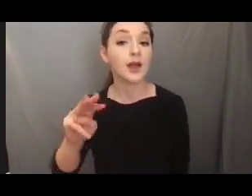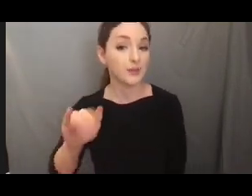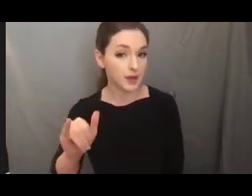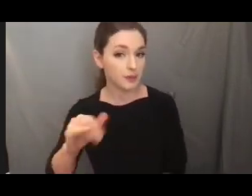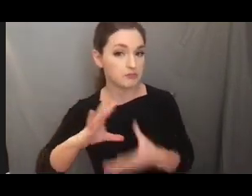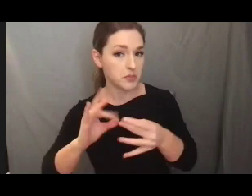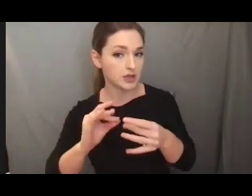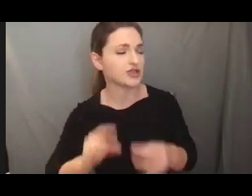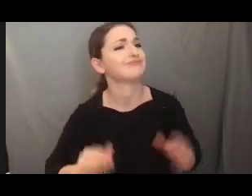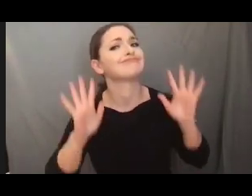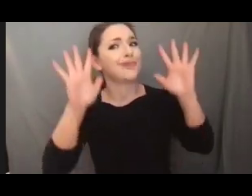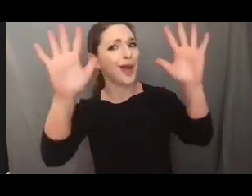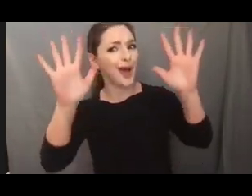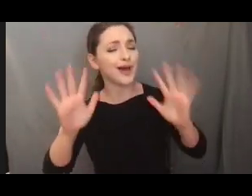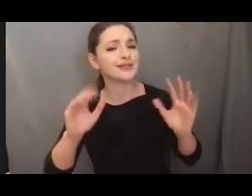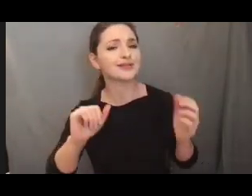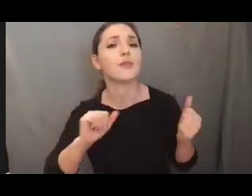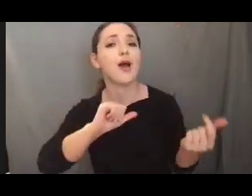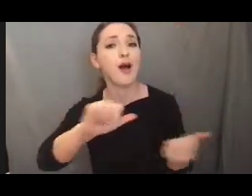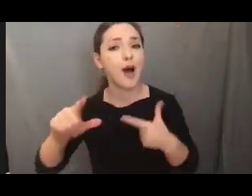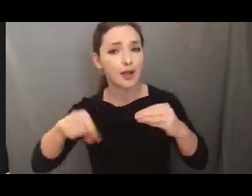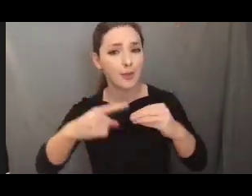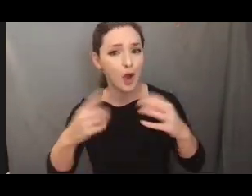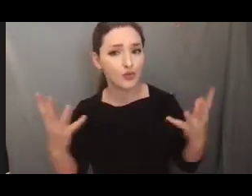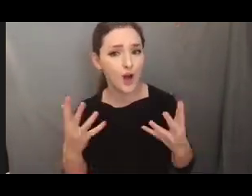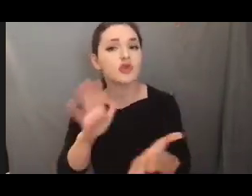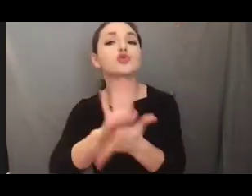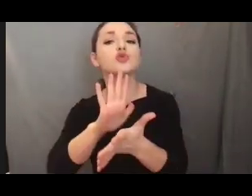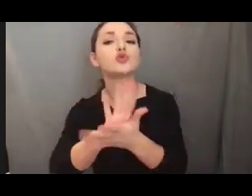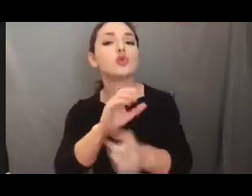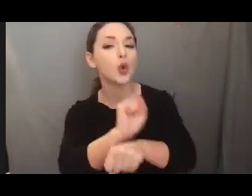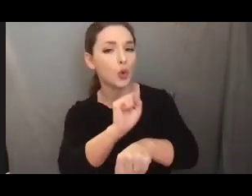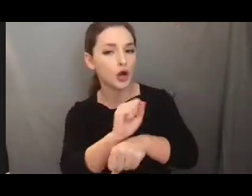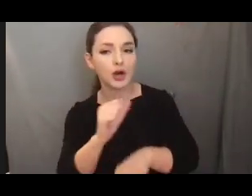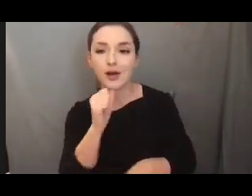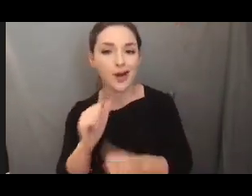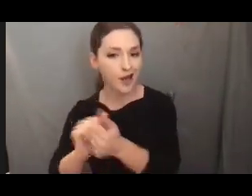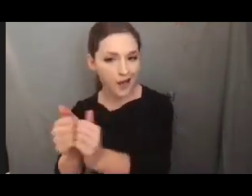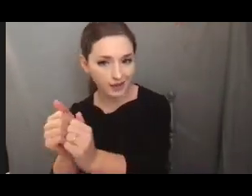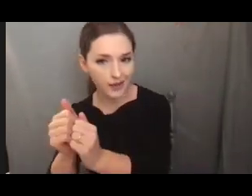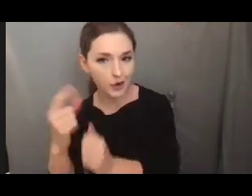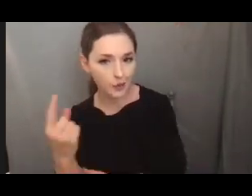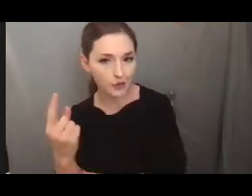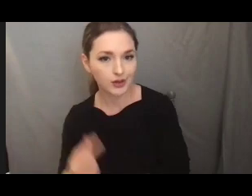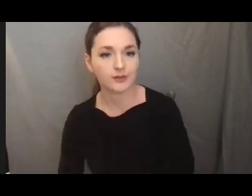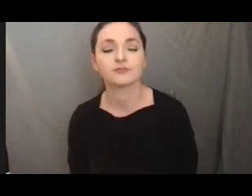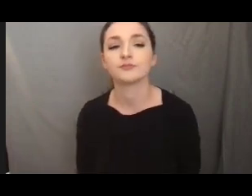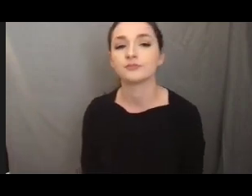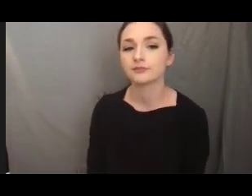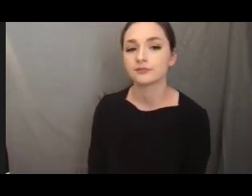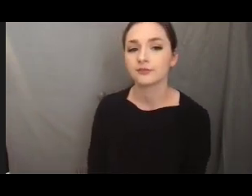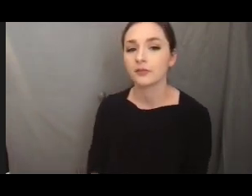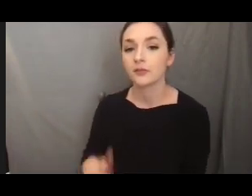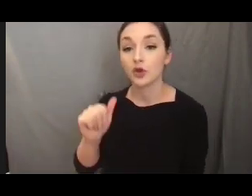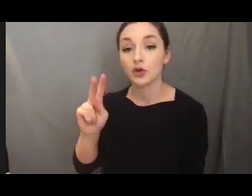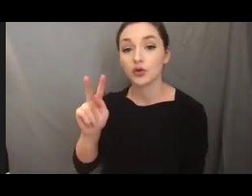academics. Their schoolwork. The other thing, not only the names on the floor, but these big letters that go across, and it's going to be hard to see